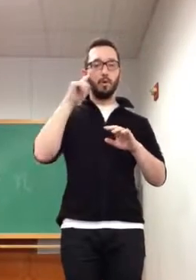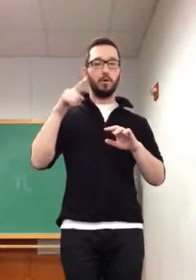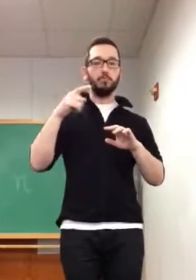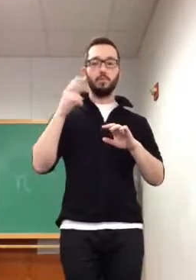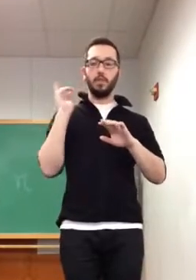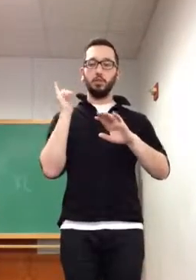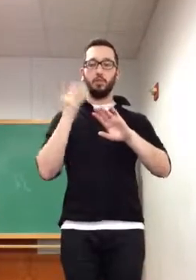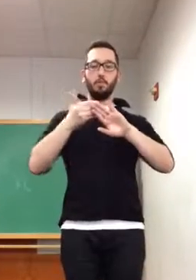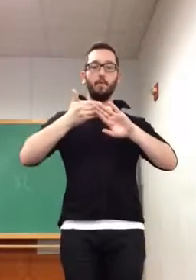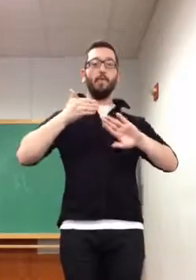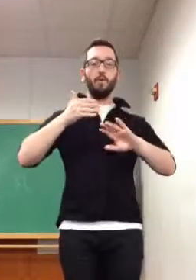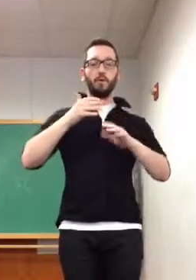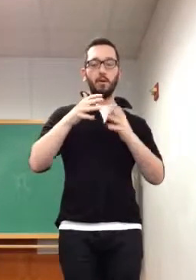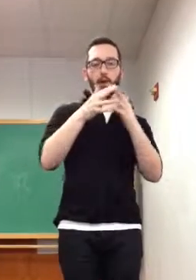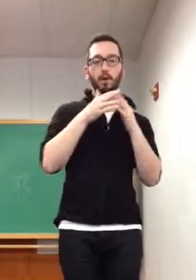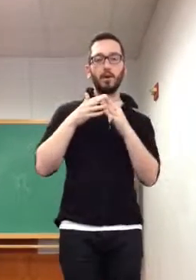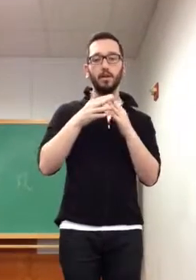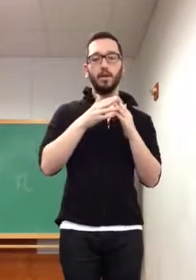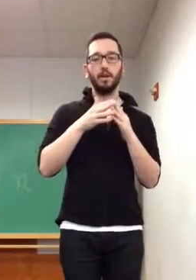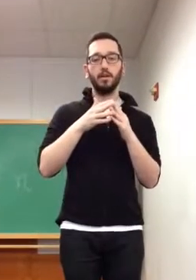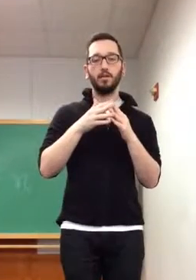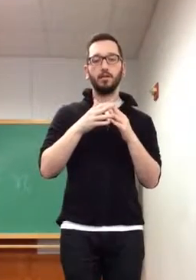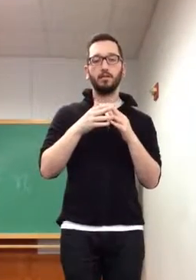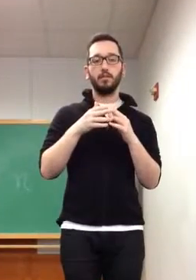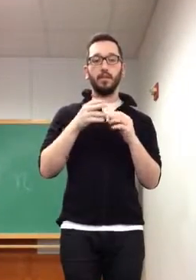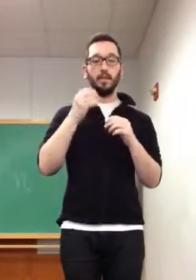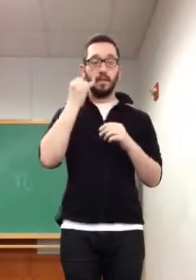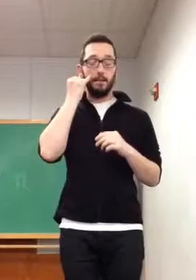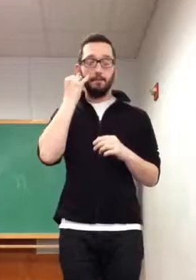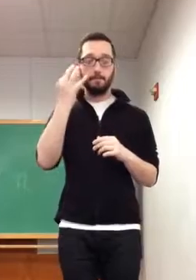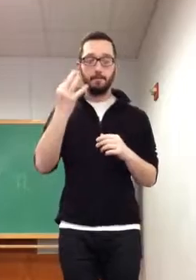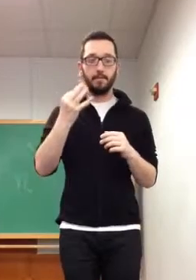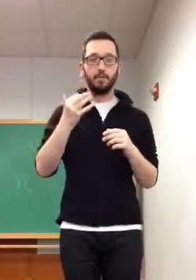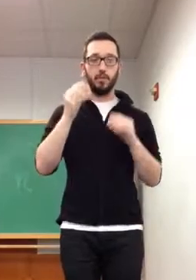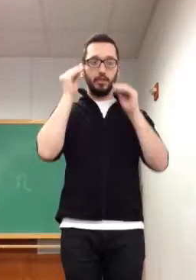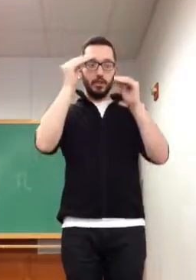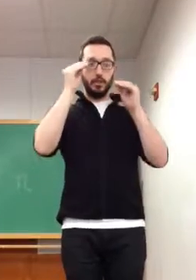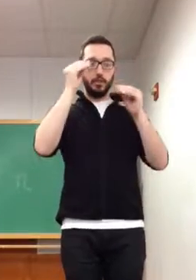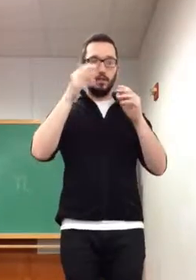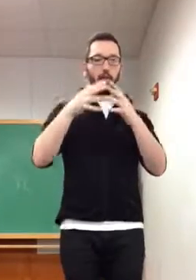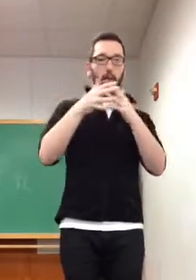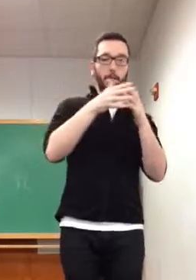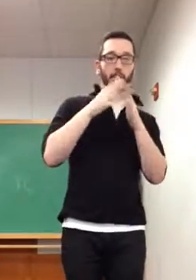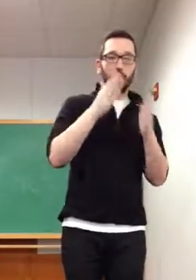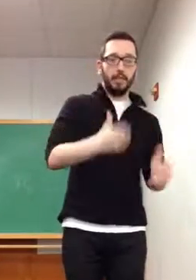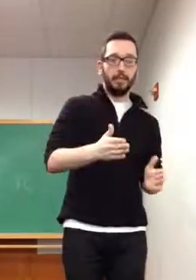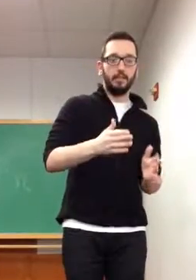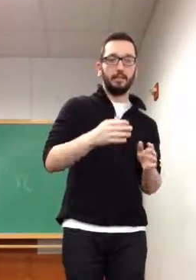in teaching were white Americans of European background. So now you had a problem, that you